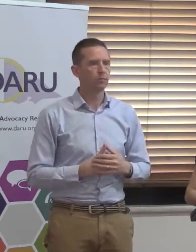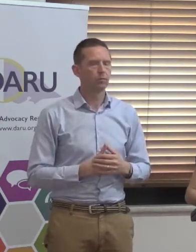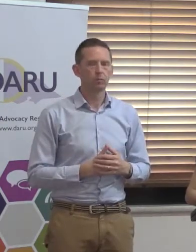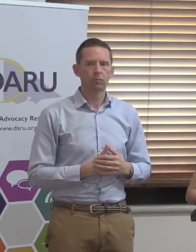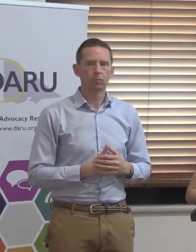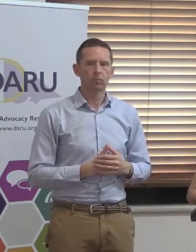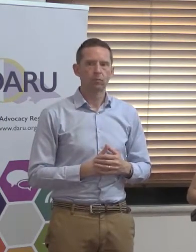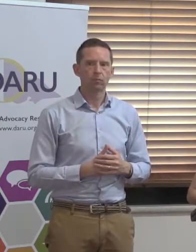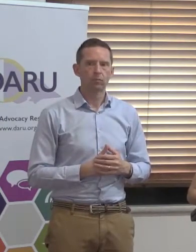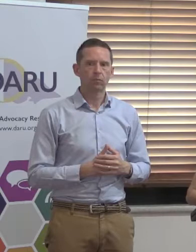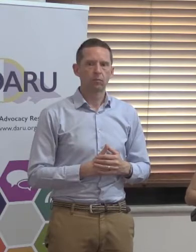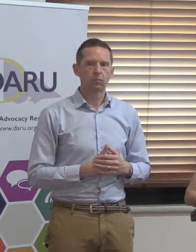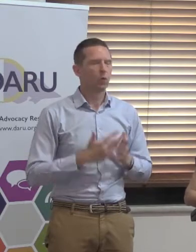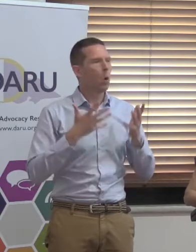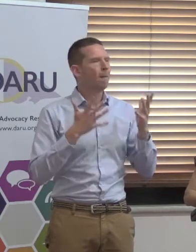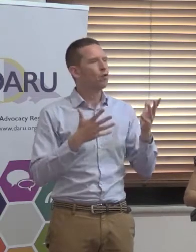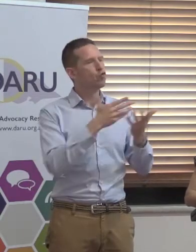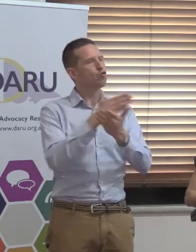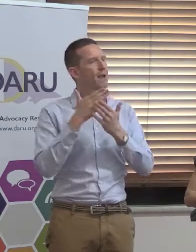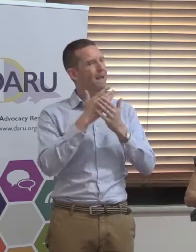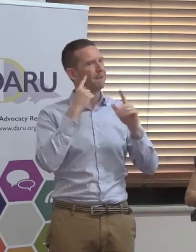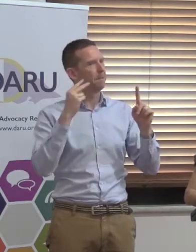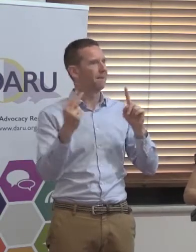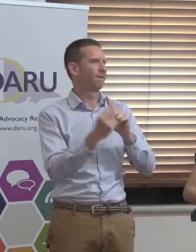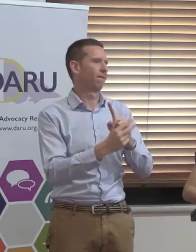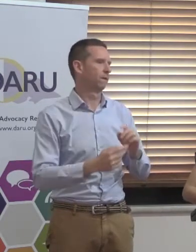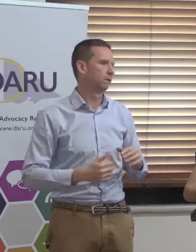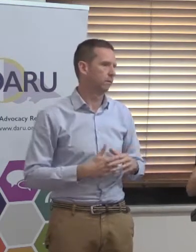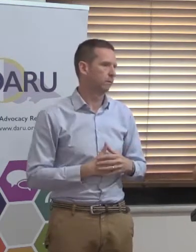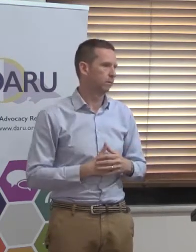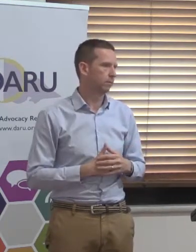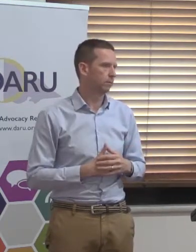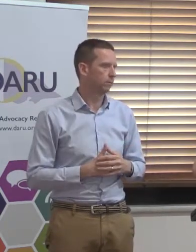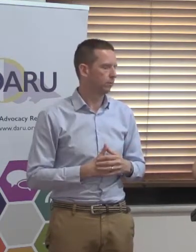and yeah, lots of shared perspectives, obviously.